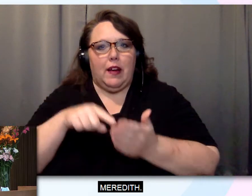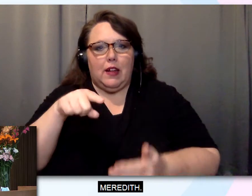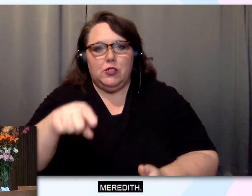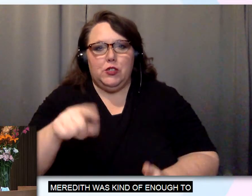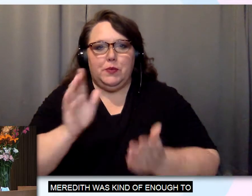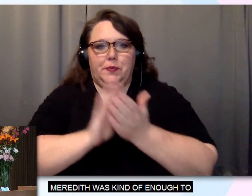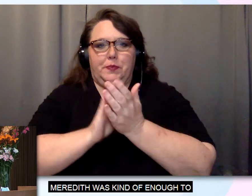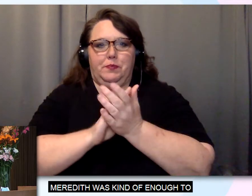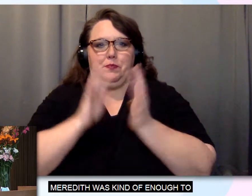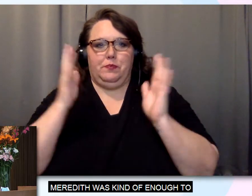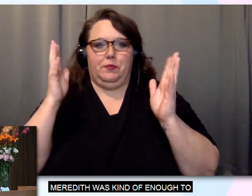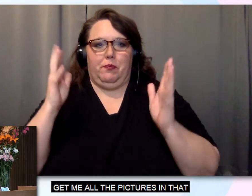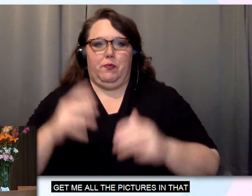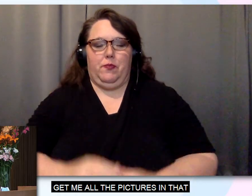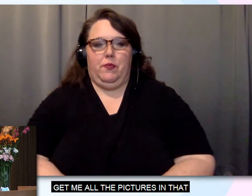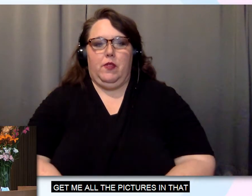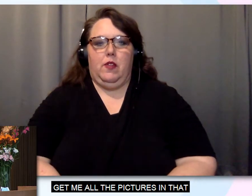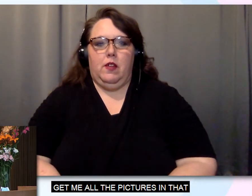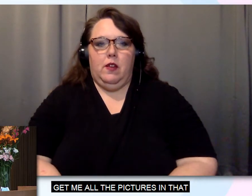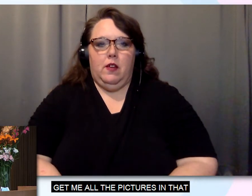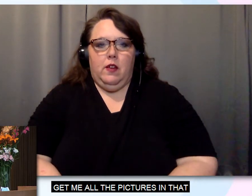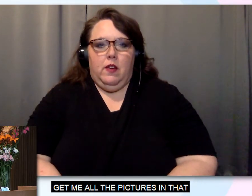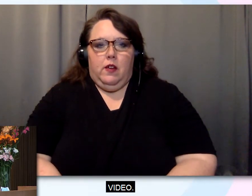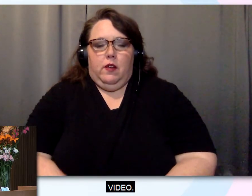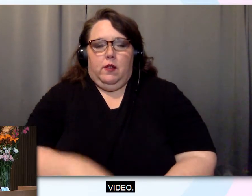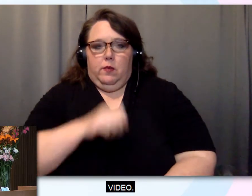please stand and be recognized?